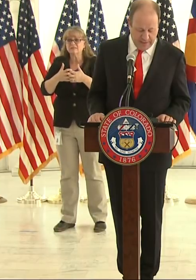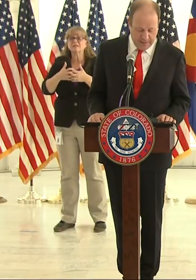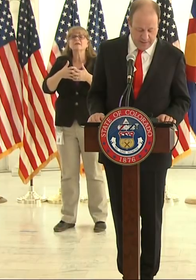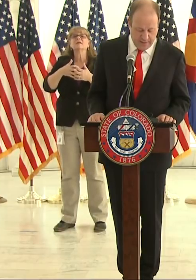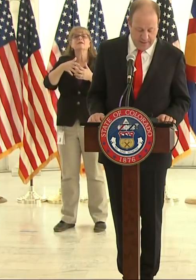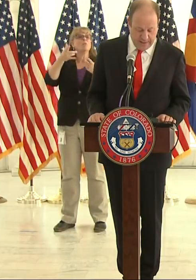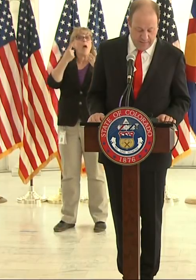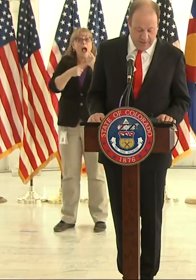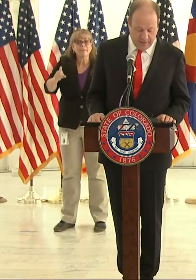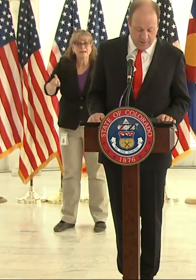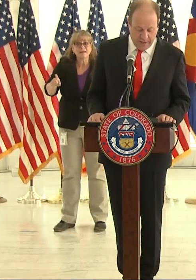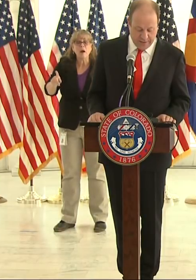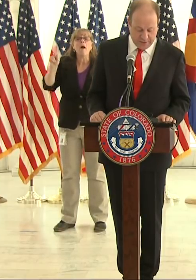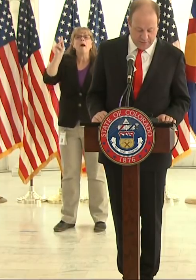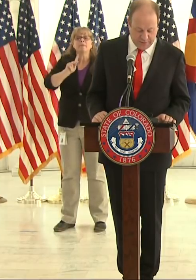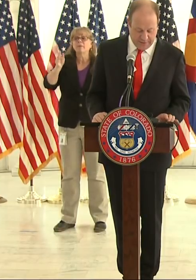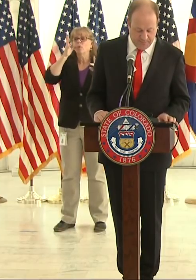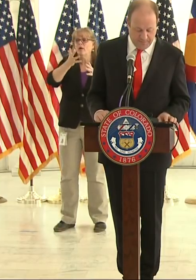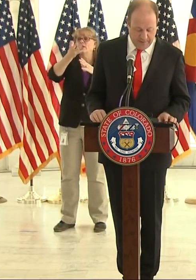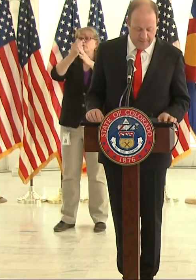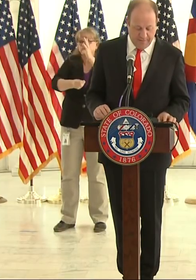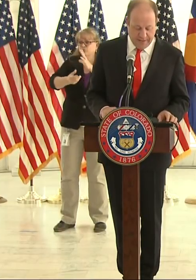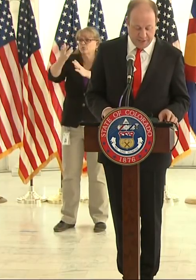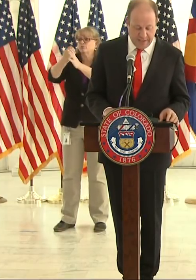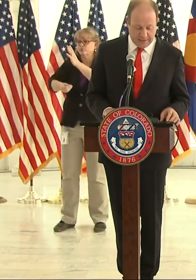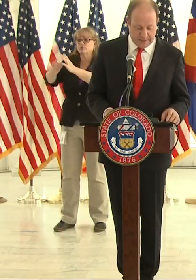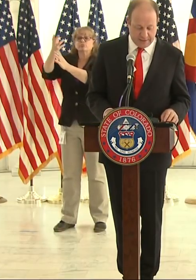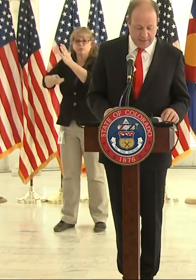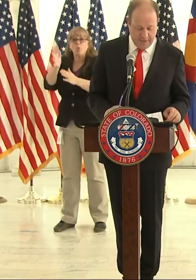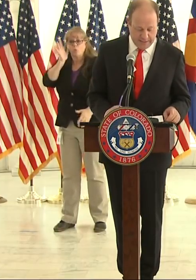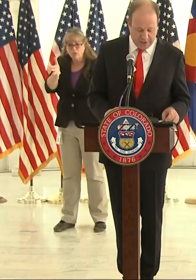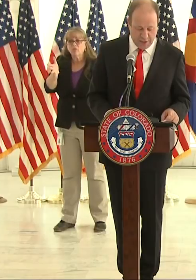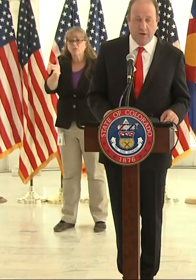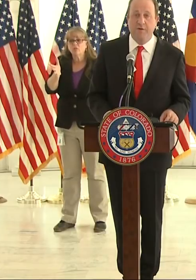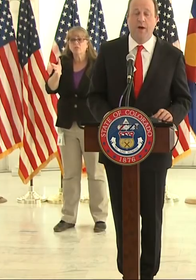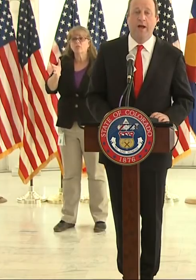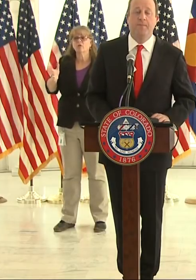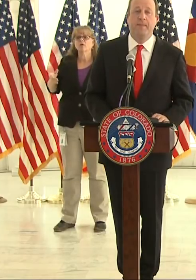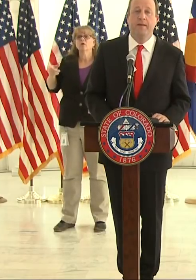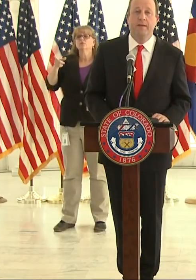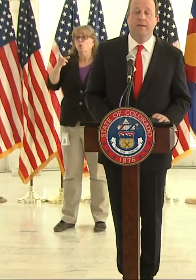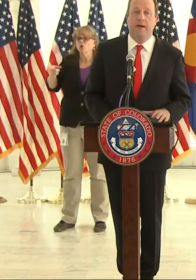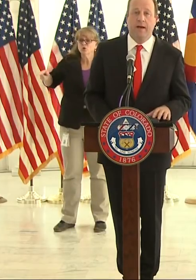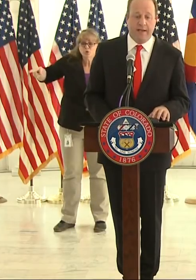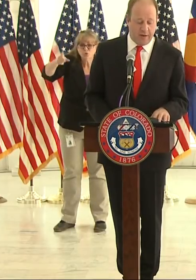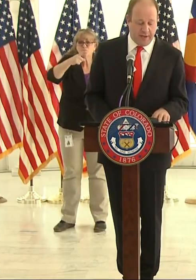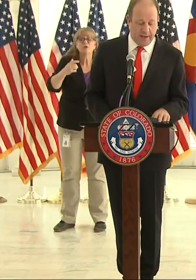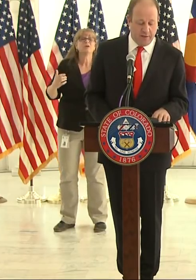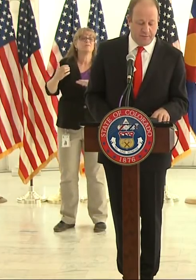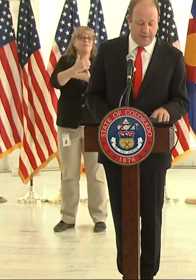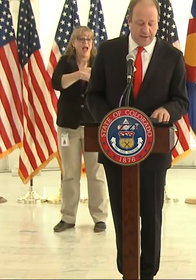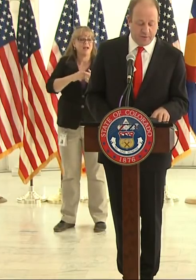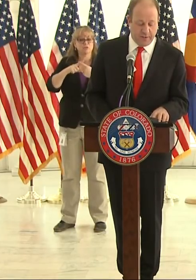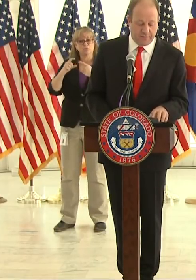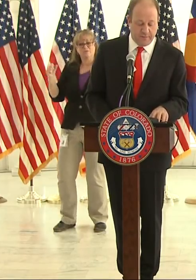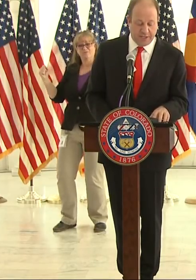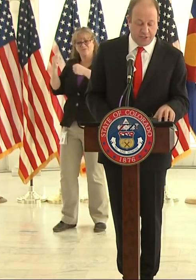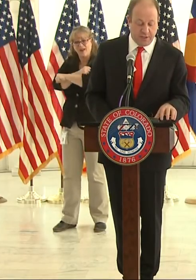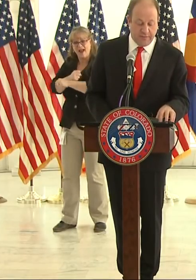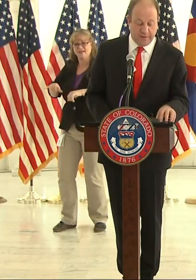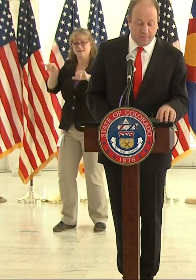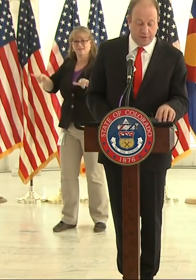every Coloradan deserves a fighting chance. It's going to be touch and go for a while. County health, depending on